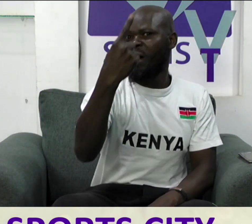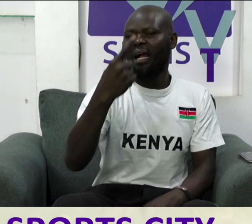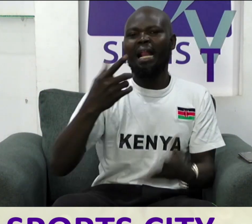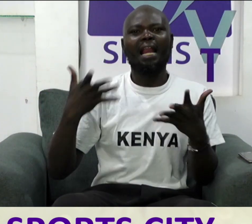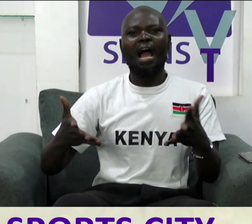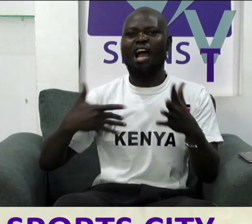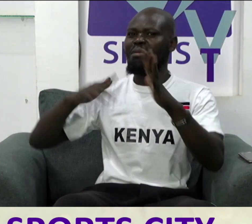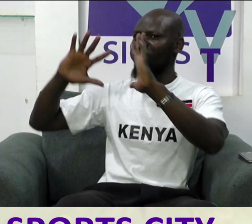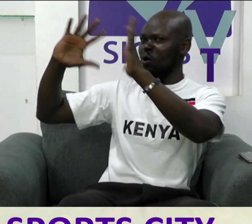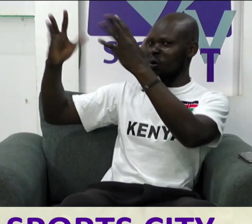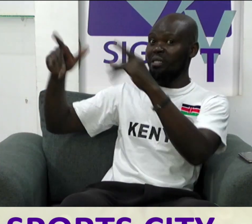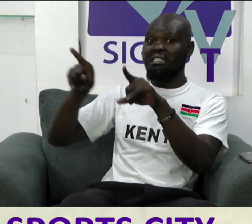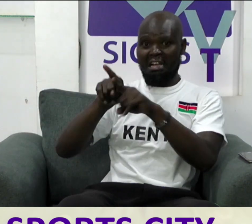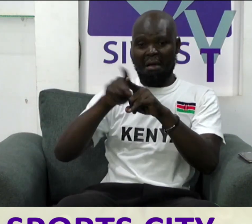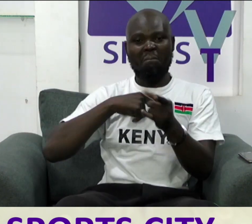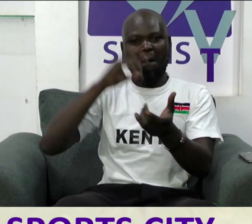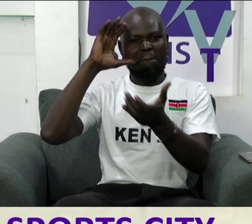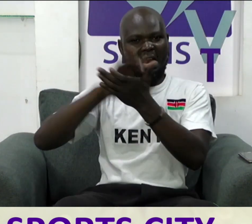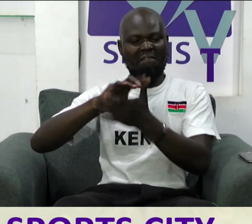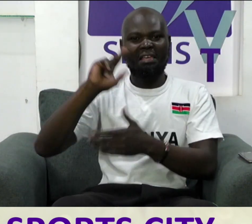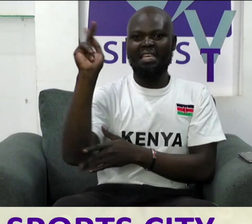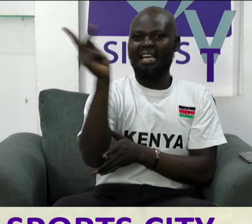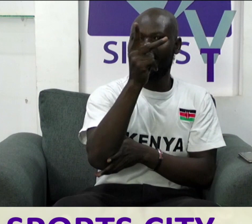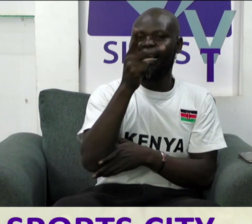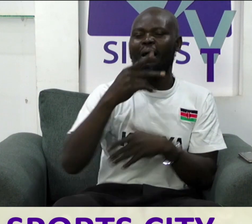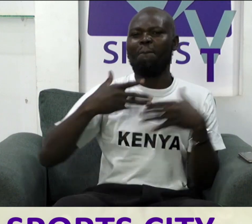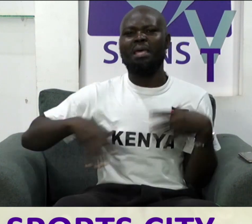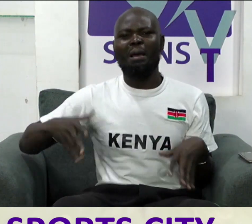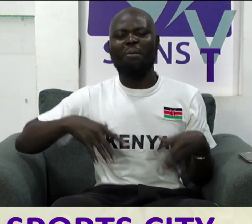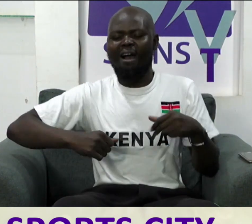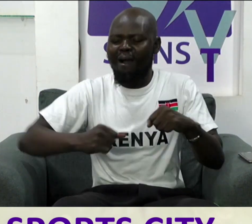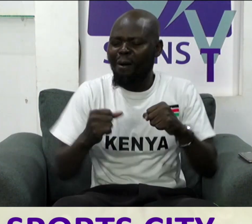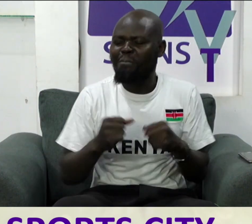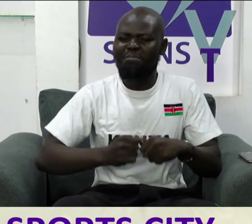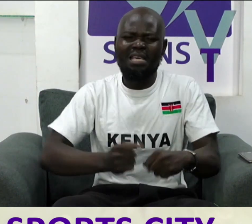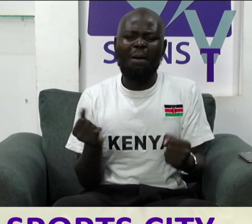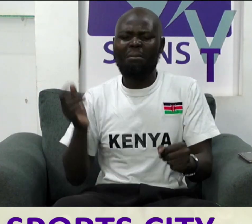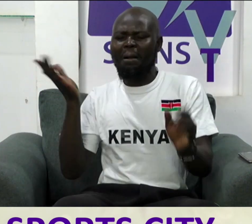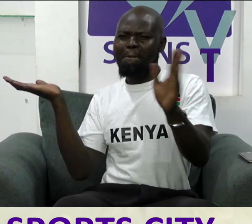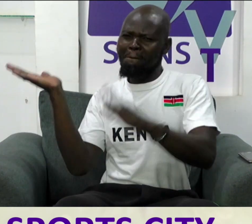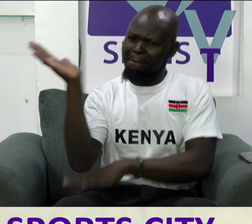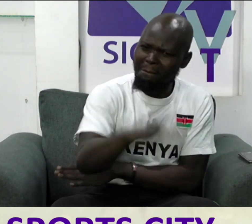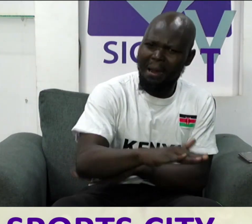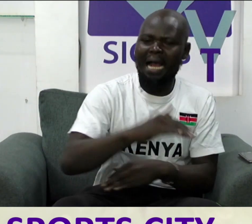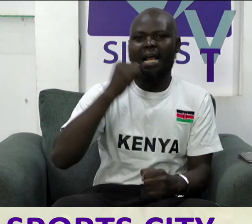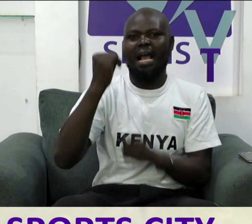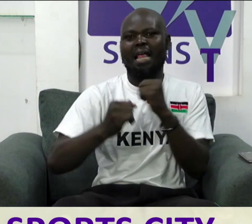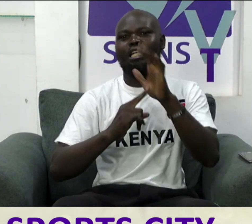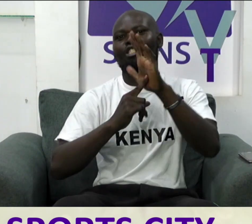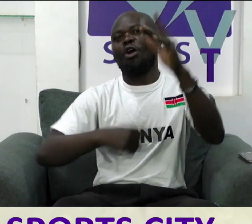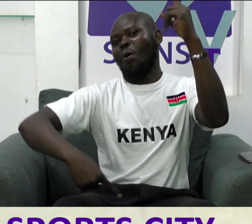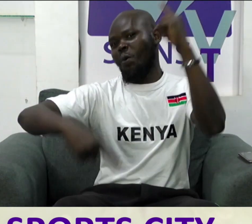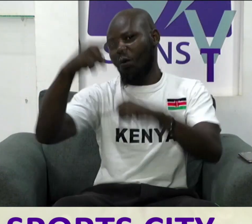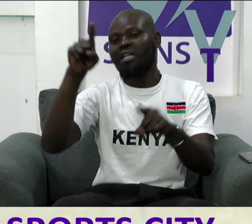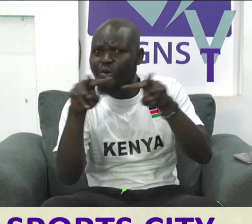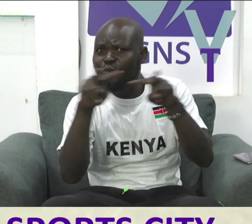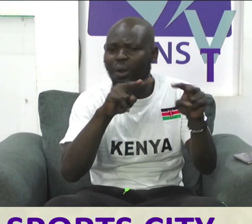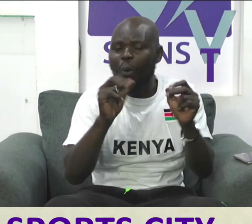yesterday's marathon was very serious. And congratulations to Obiri, and also congratulations to Kenya.